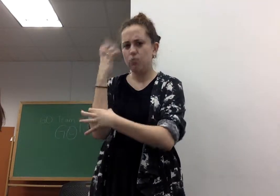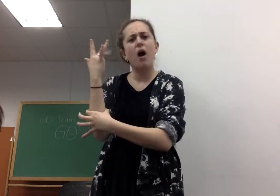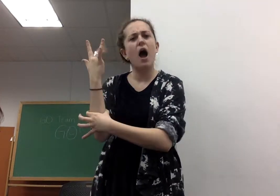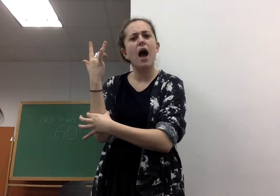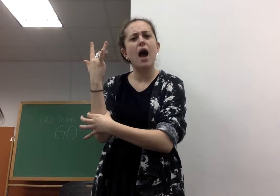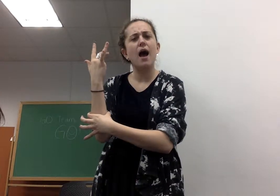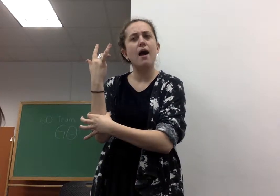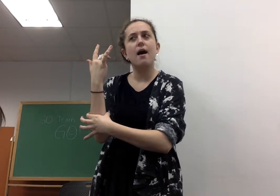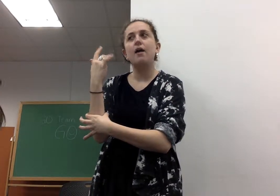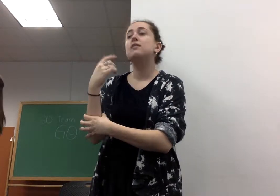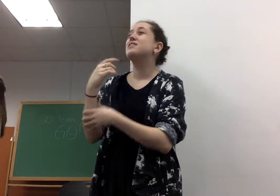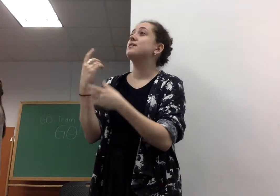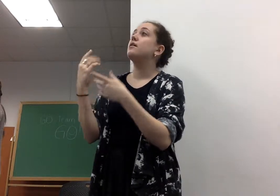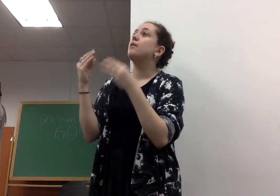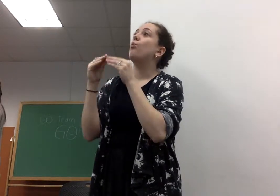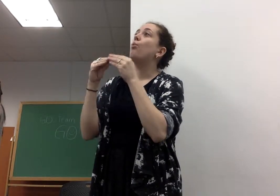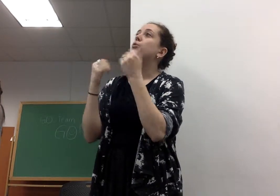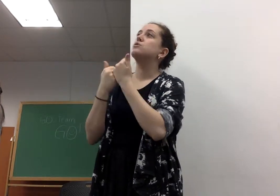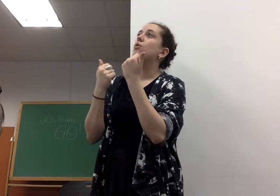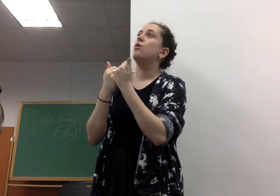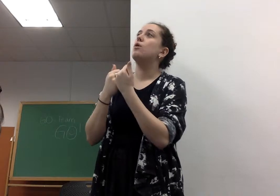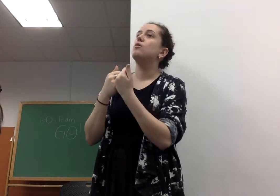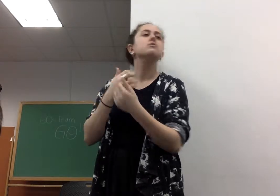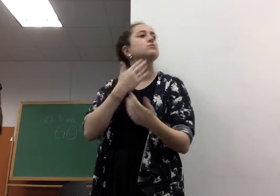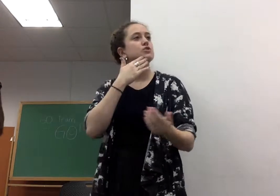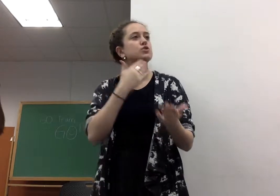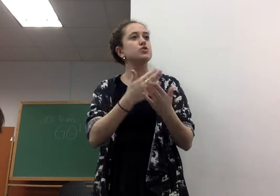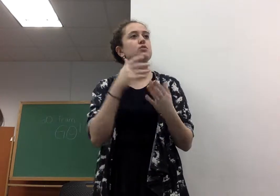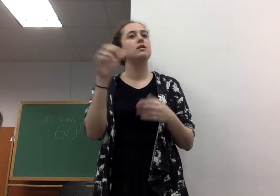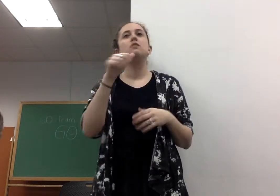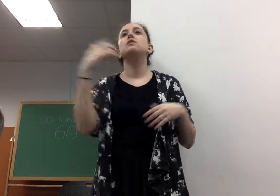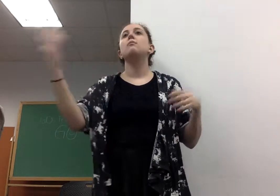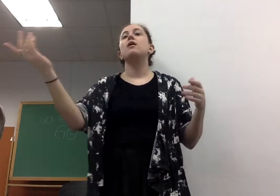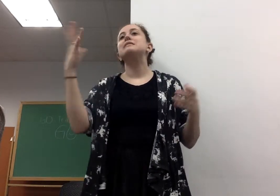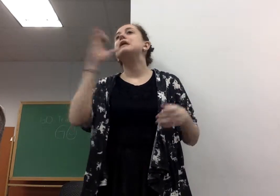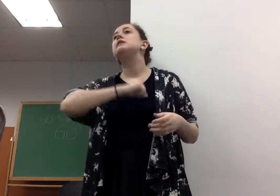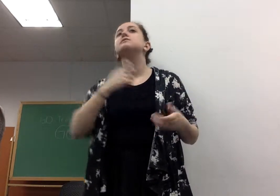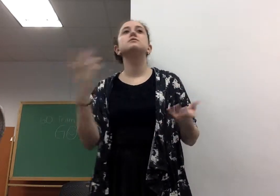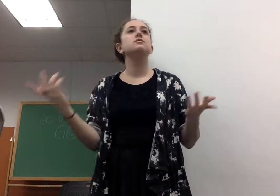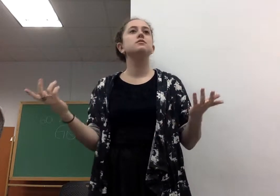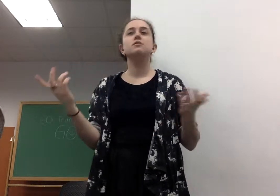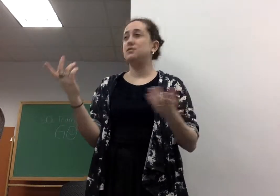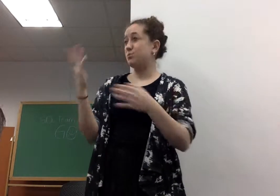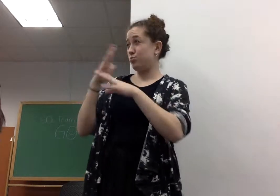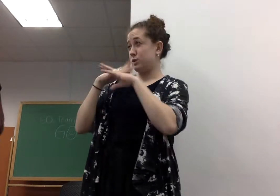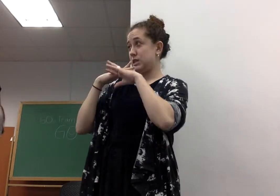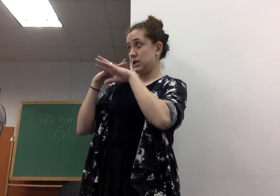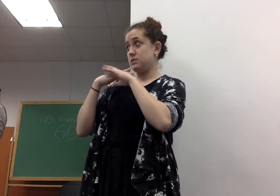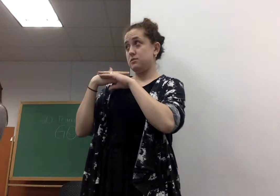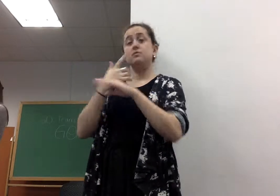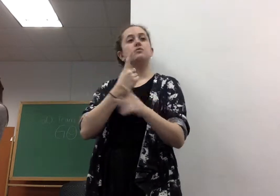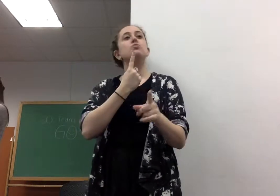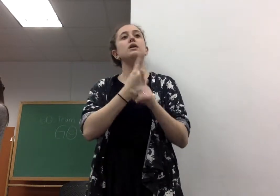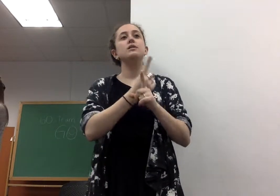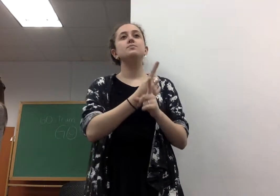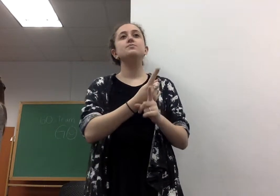Very nice answer. Give more support. Name something else. What do you think? Take your guesses. Protect. Good answer. It might not